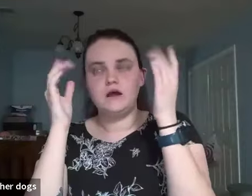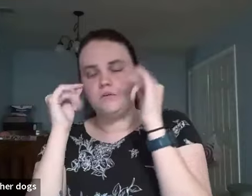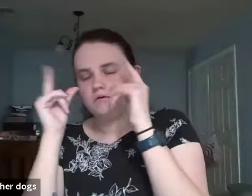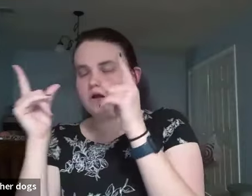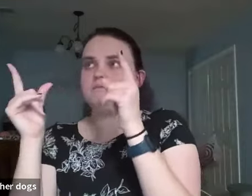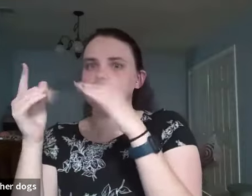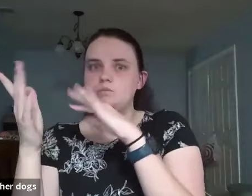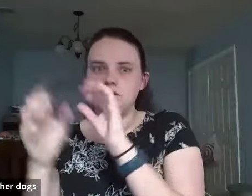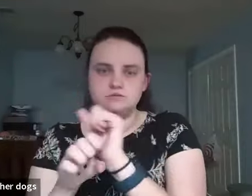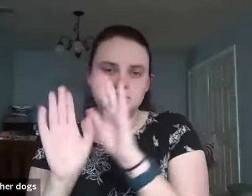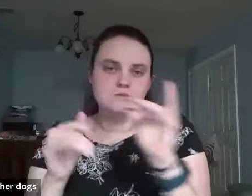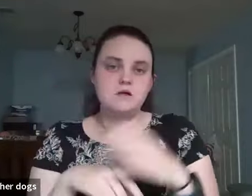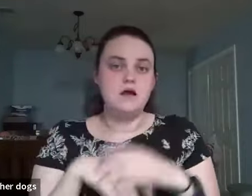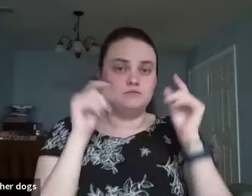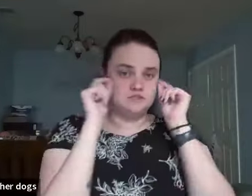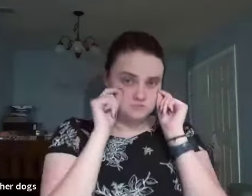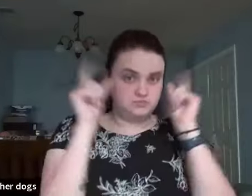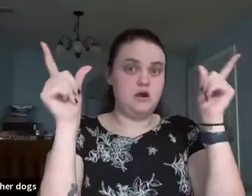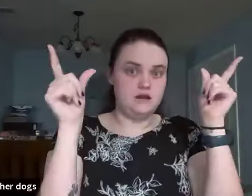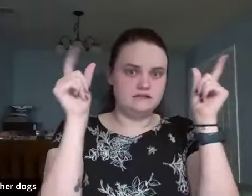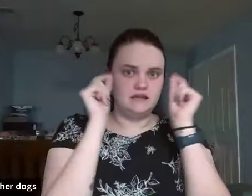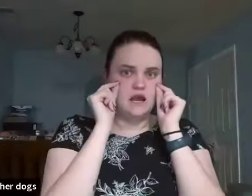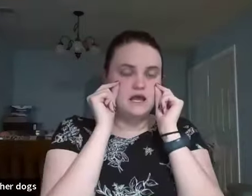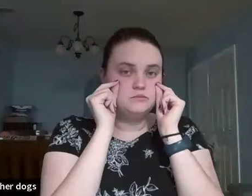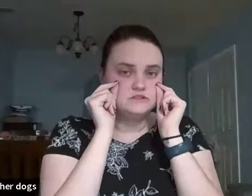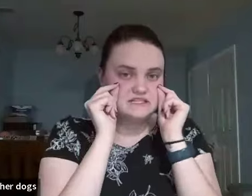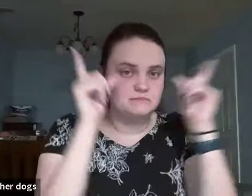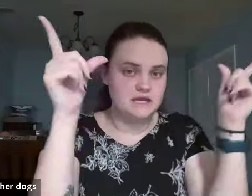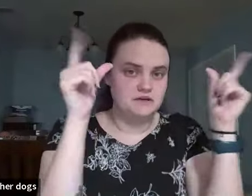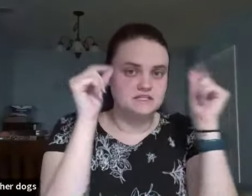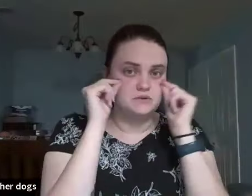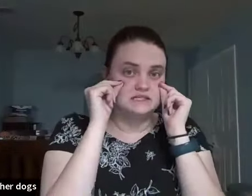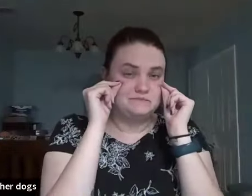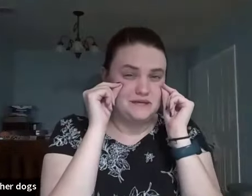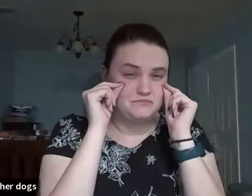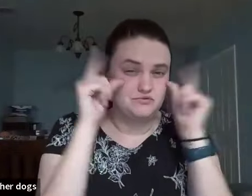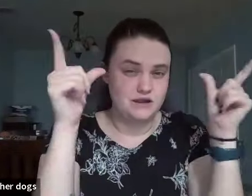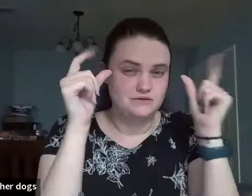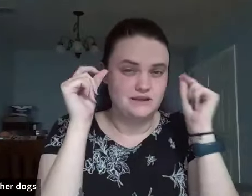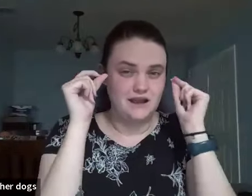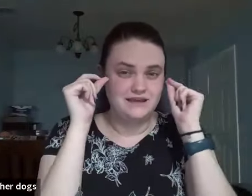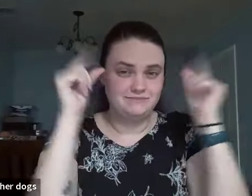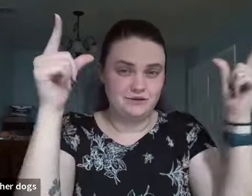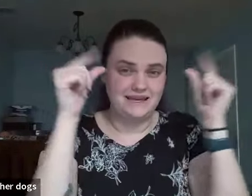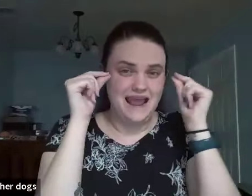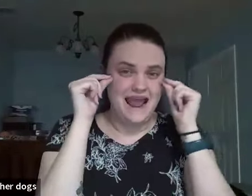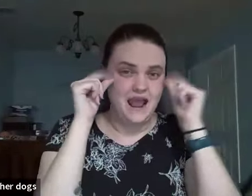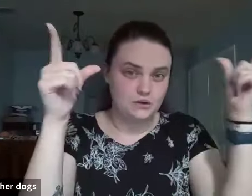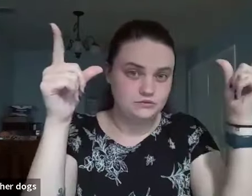I woke up, went to work, blah, blah, blah, was surprised. Like I almost tend to make my surprise a bit brighter. Like I bring it